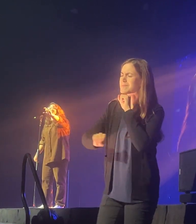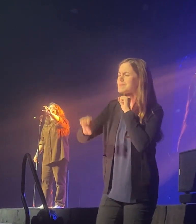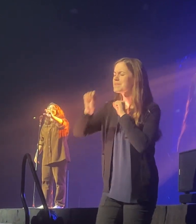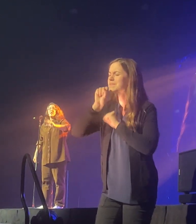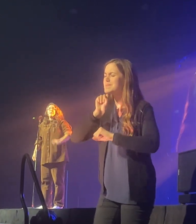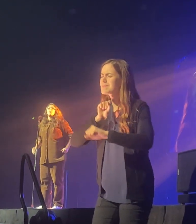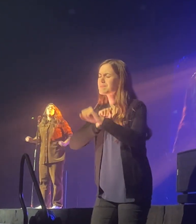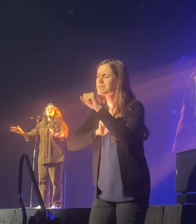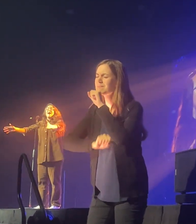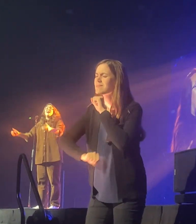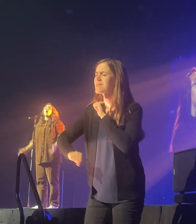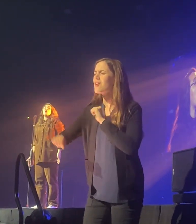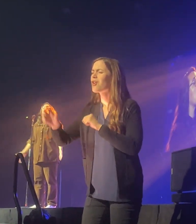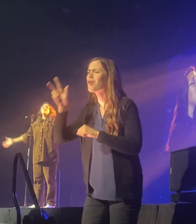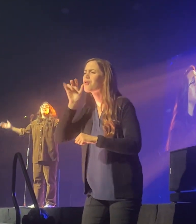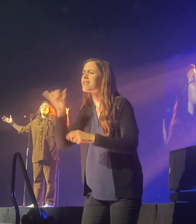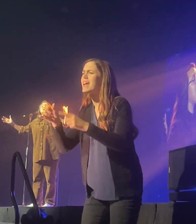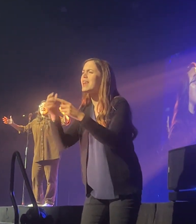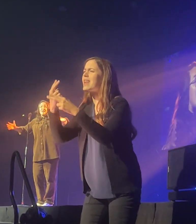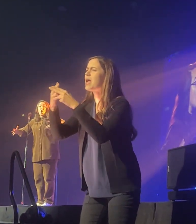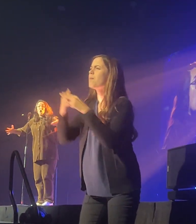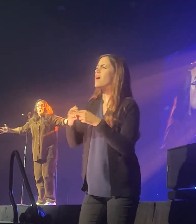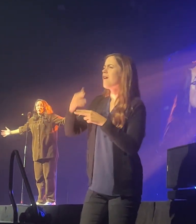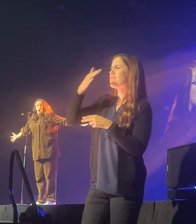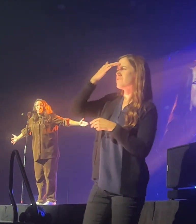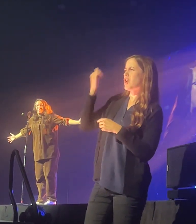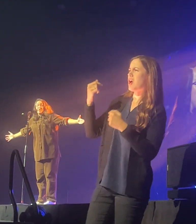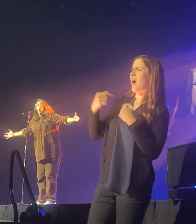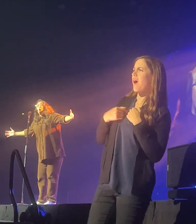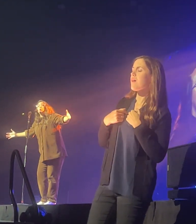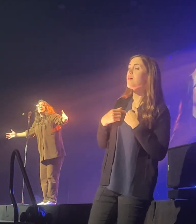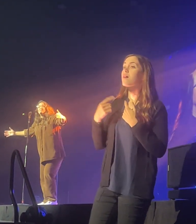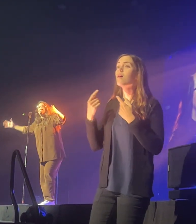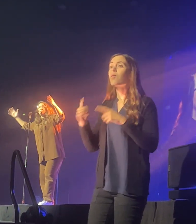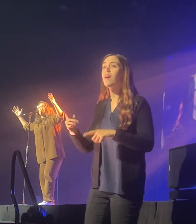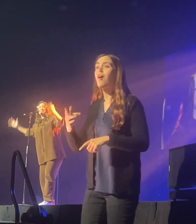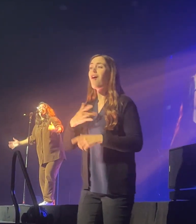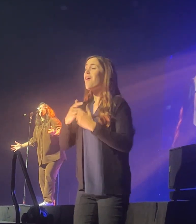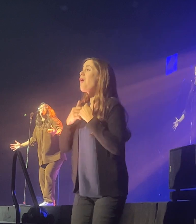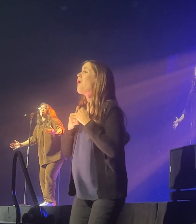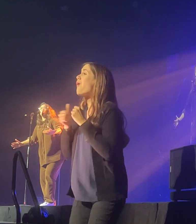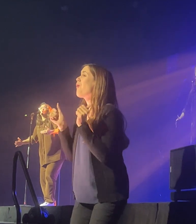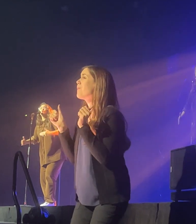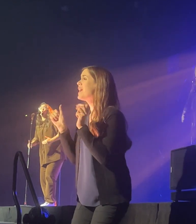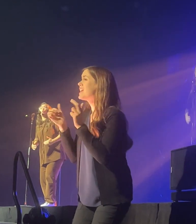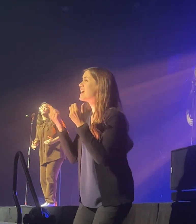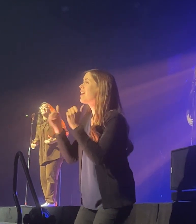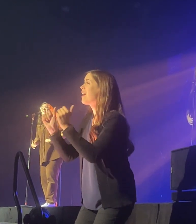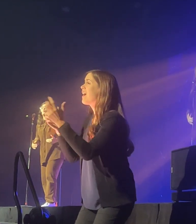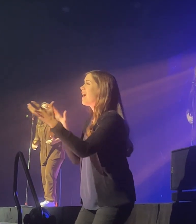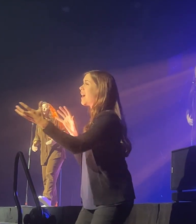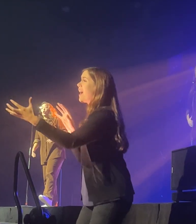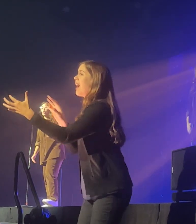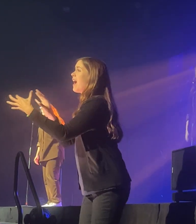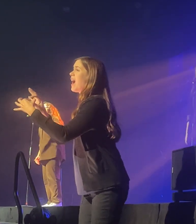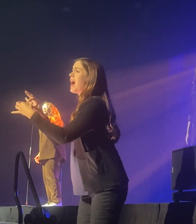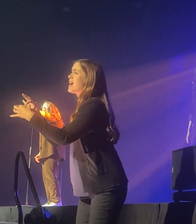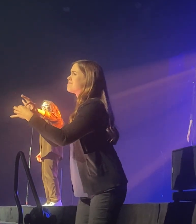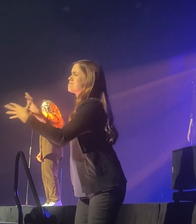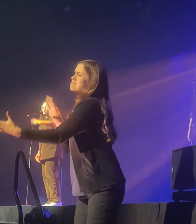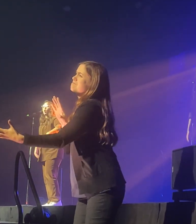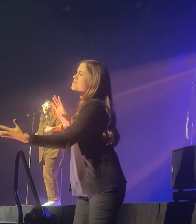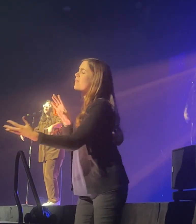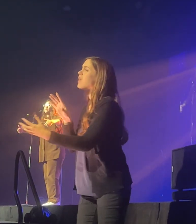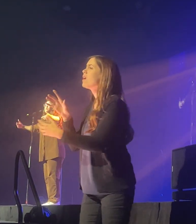forgotten. When we've had our hearts up, and our hearts open, only to be brought down by closed doors, and we've heard